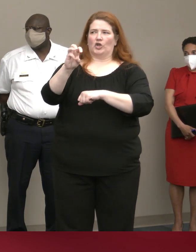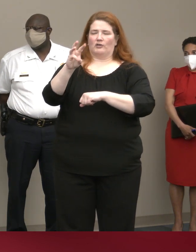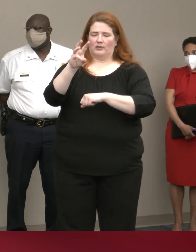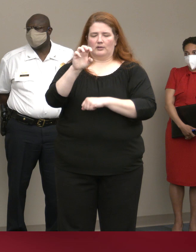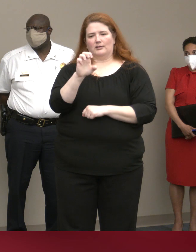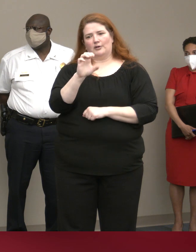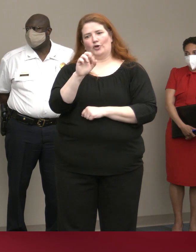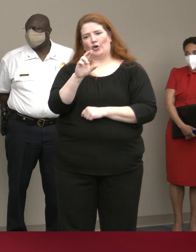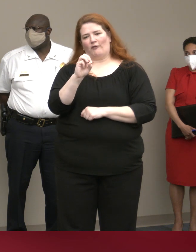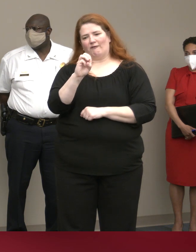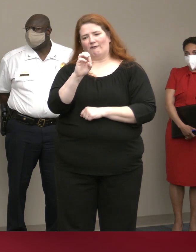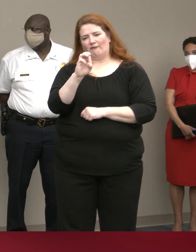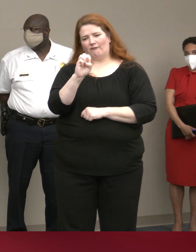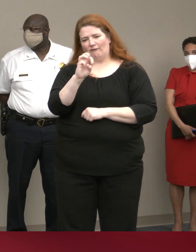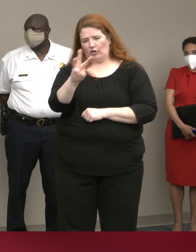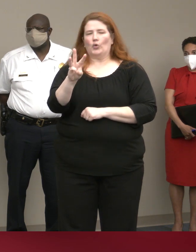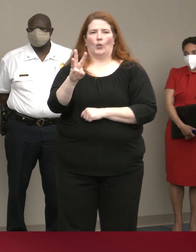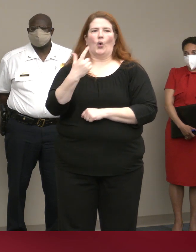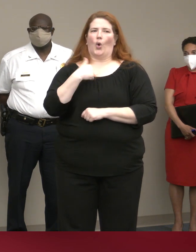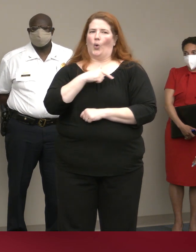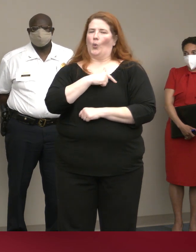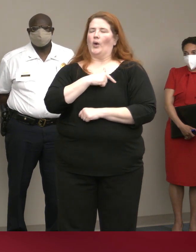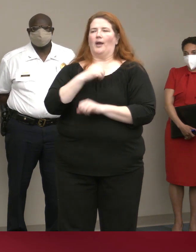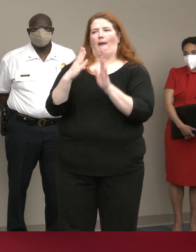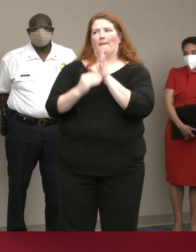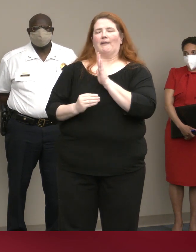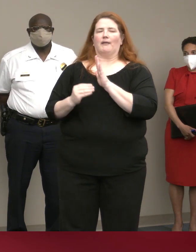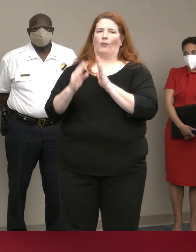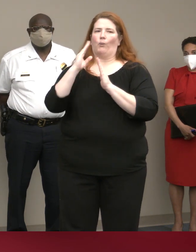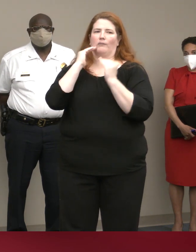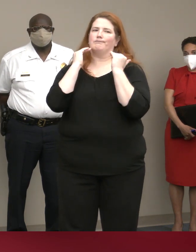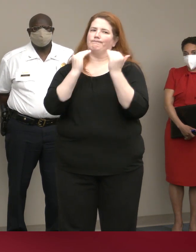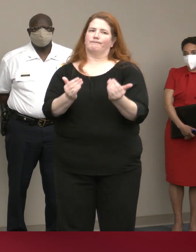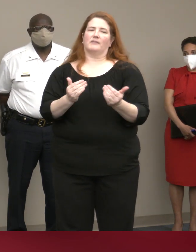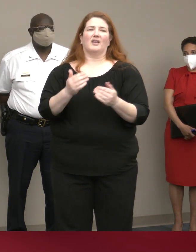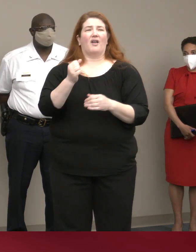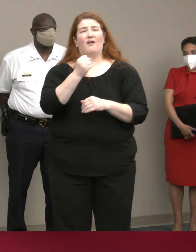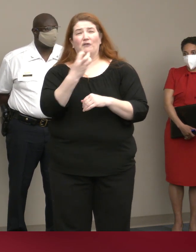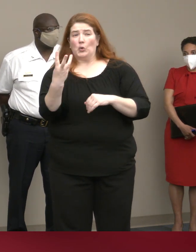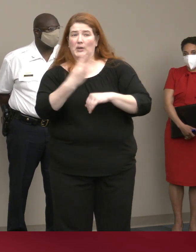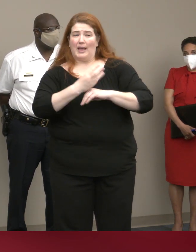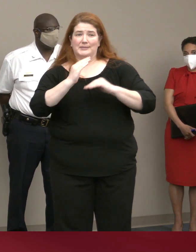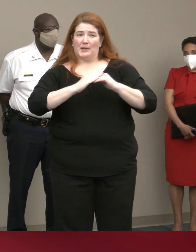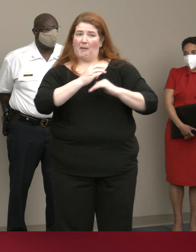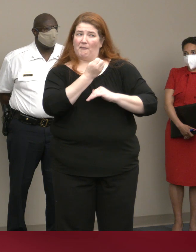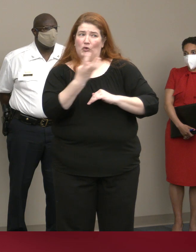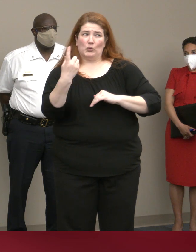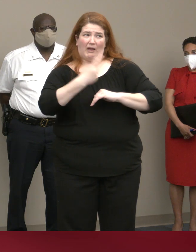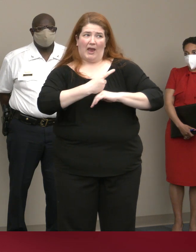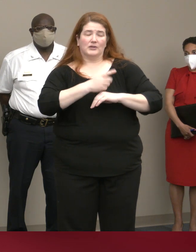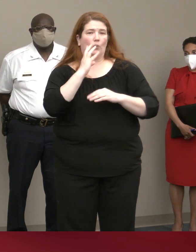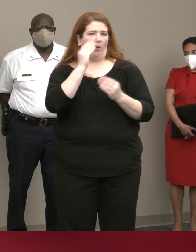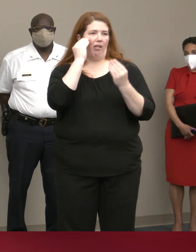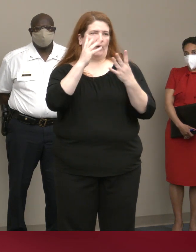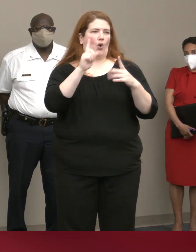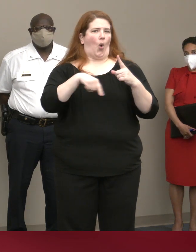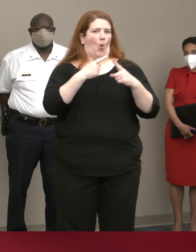for at least the next few days. We will let you know when that curfew is lifted again.